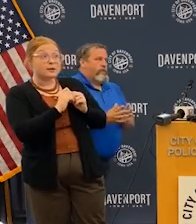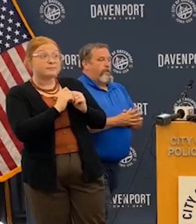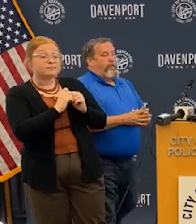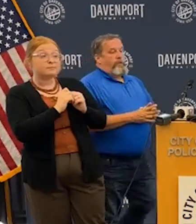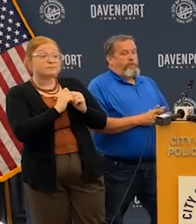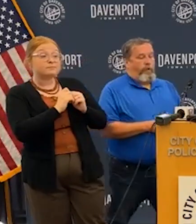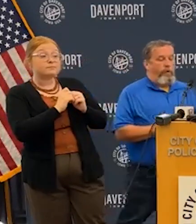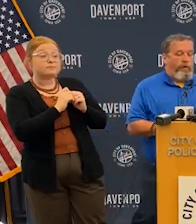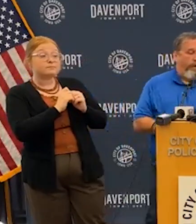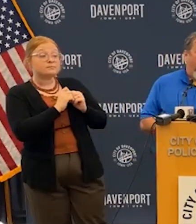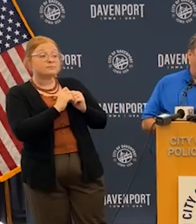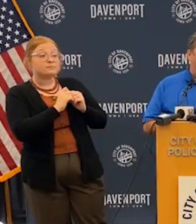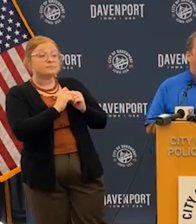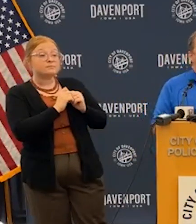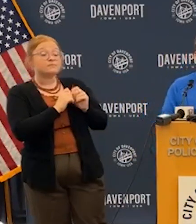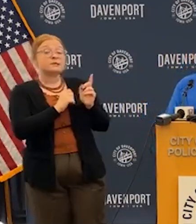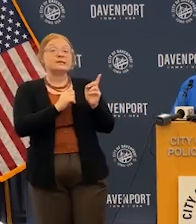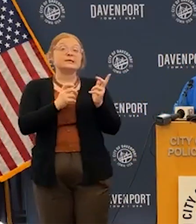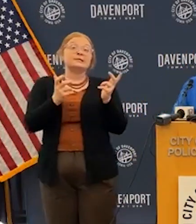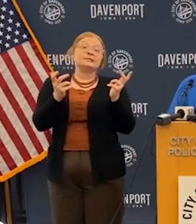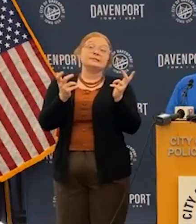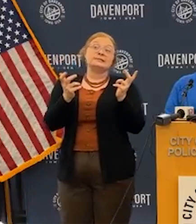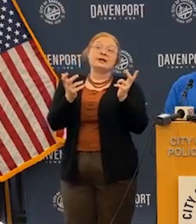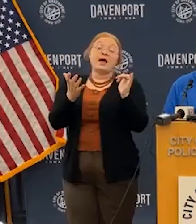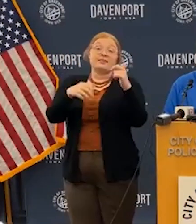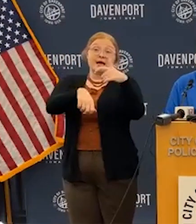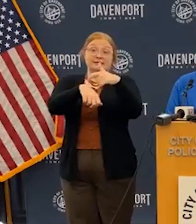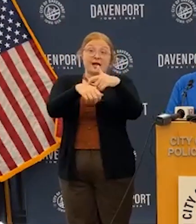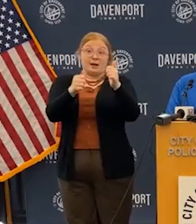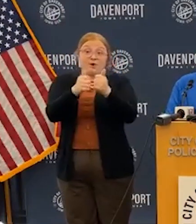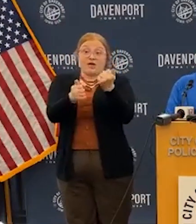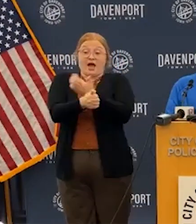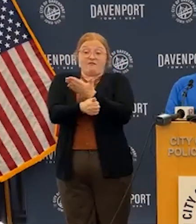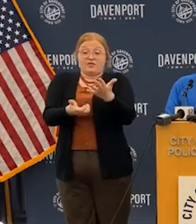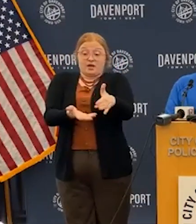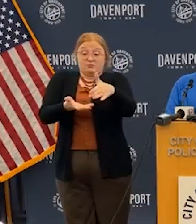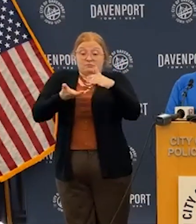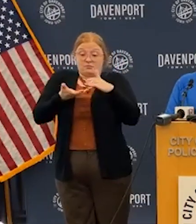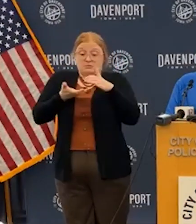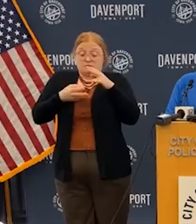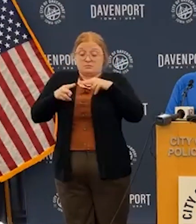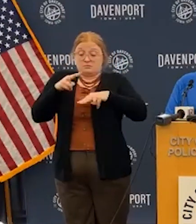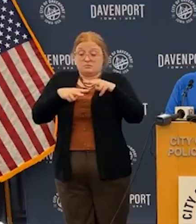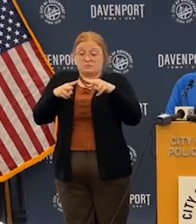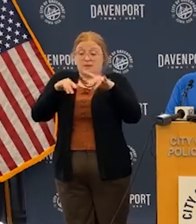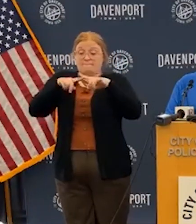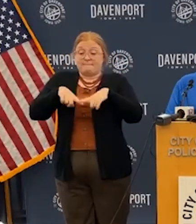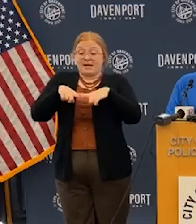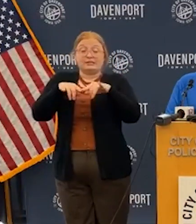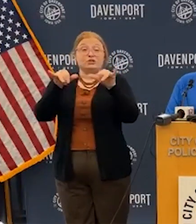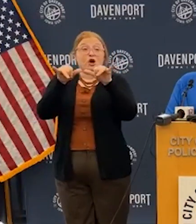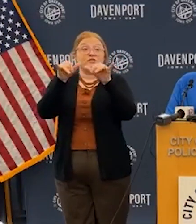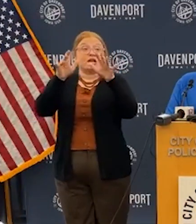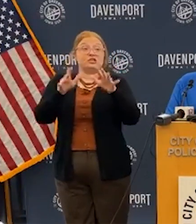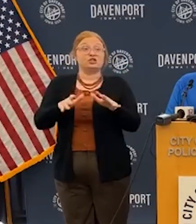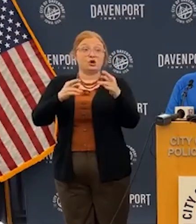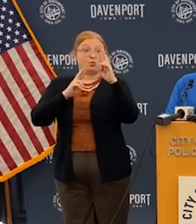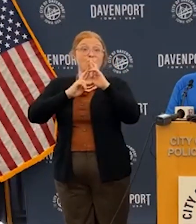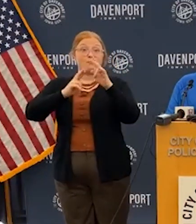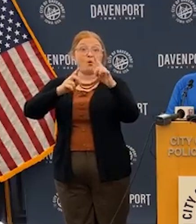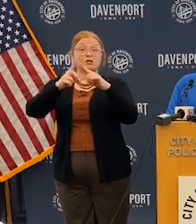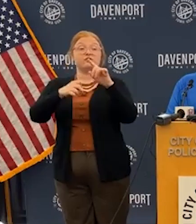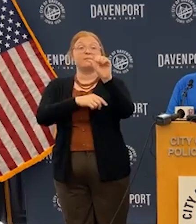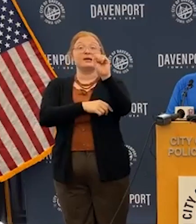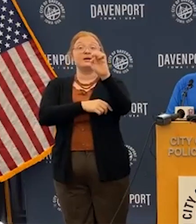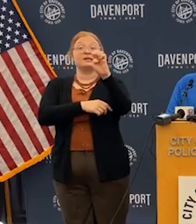So at the time and the information we had, based on the engineering reports from Select Structural, there was no